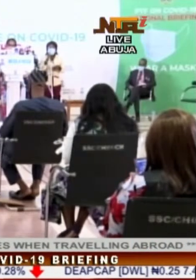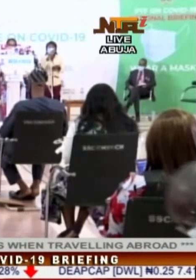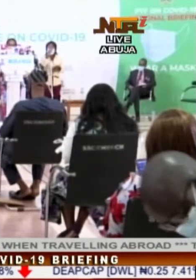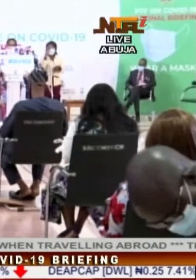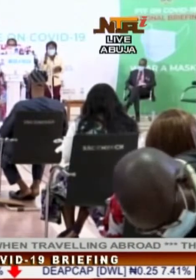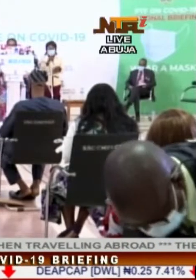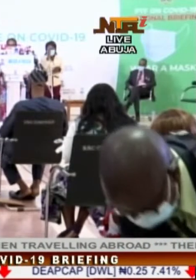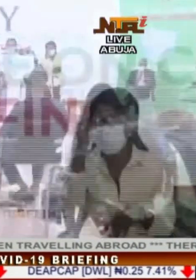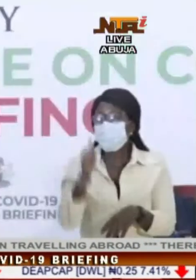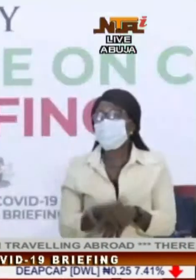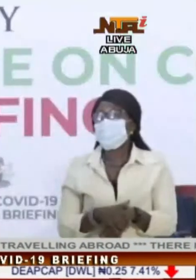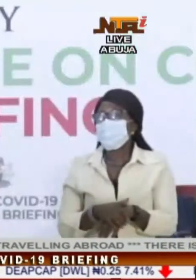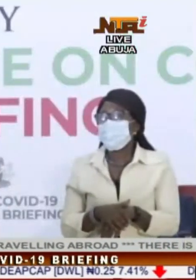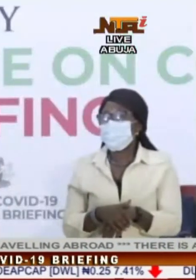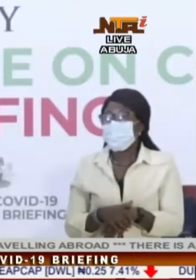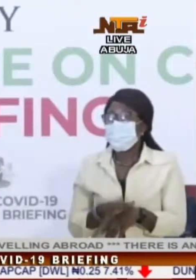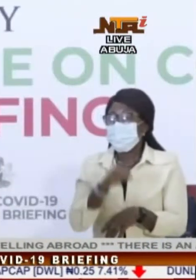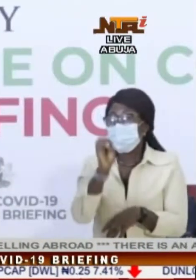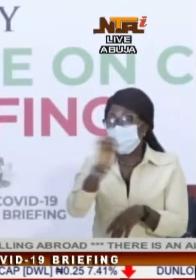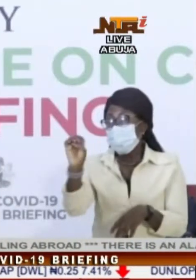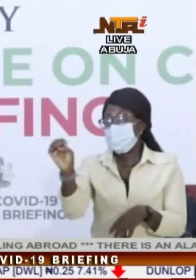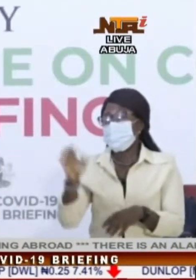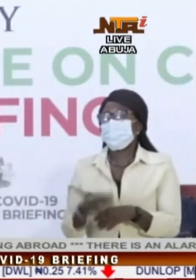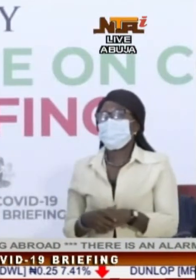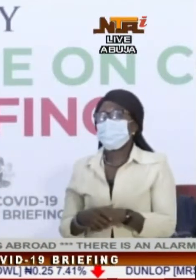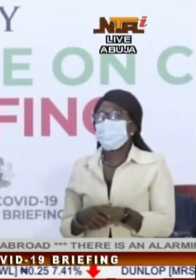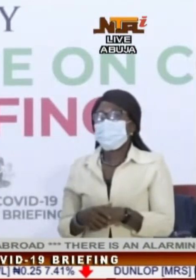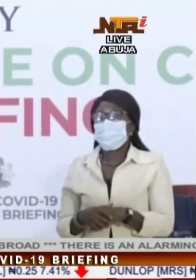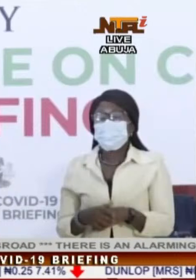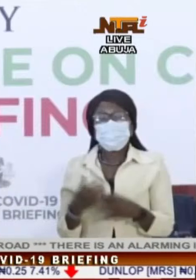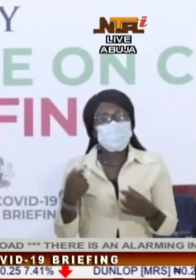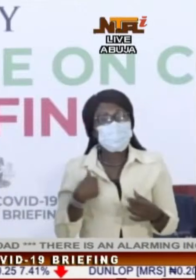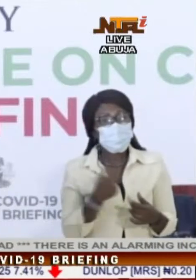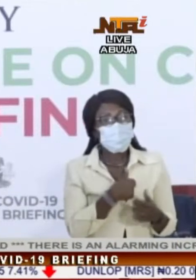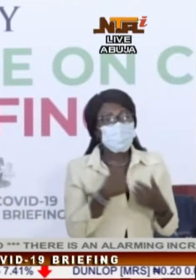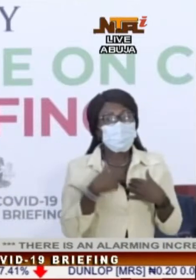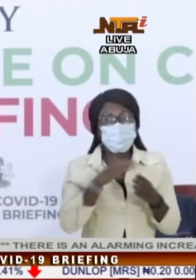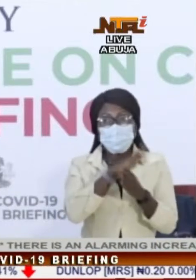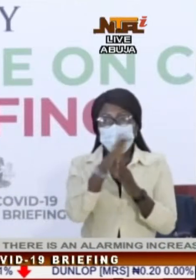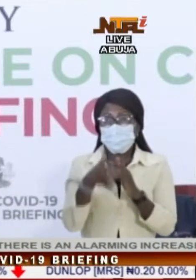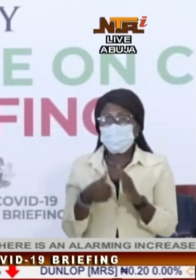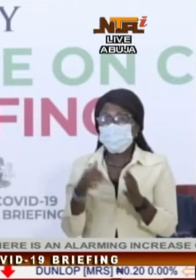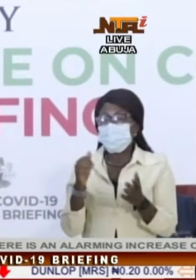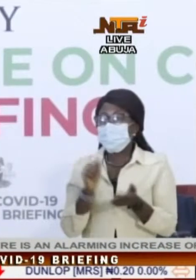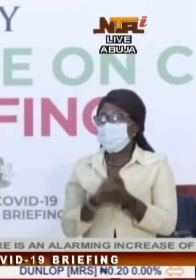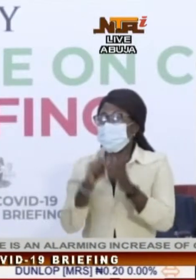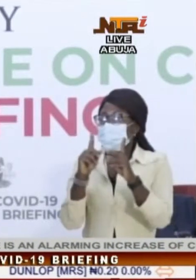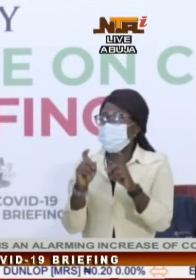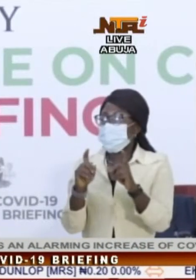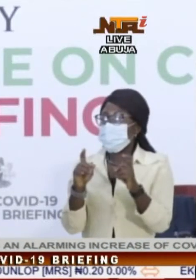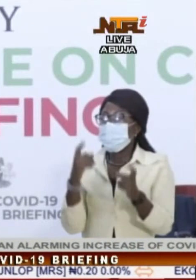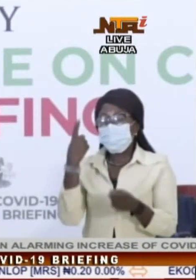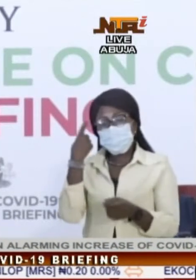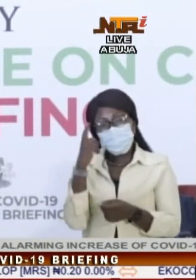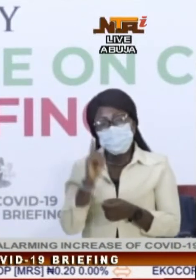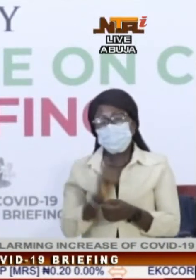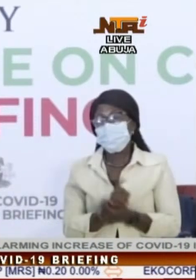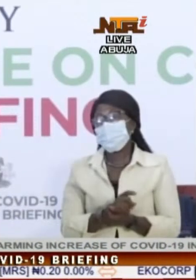Abuja, and Enugu. Now we have concluded tests for the